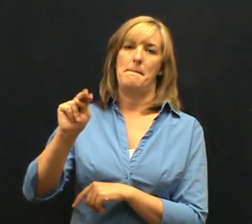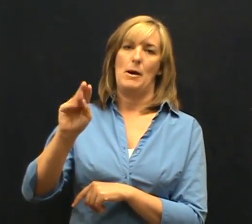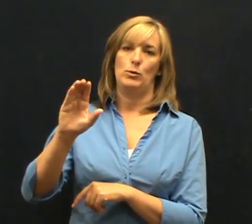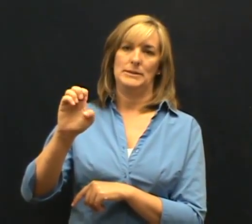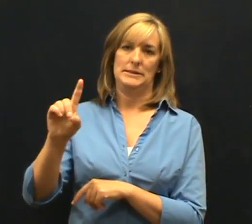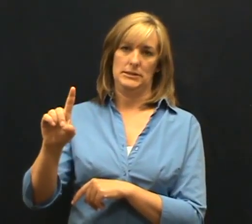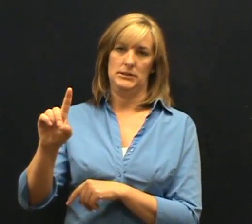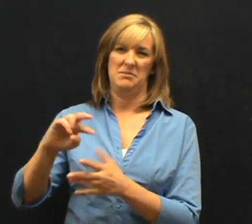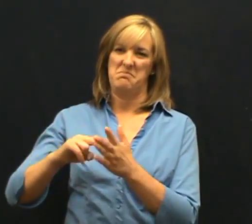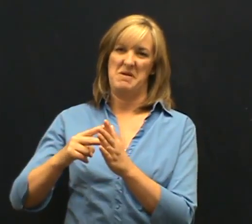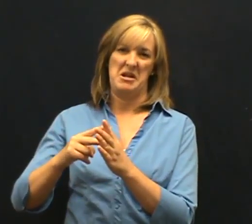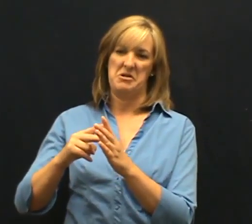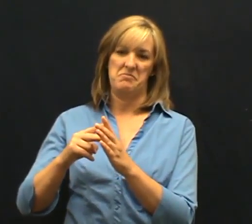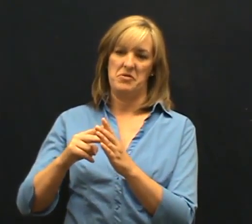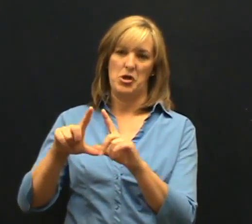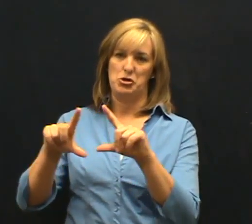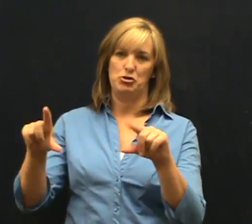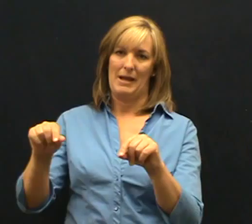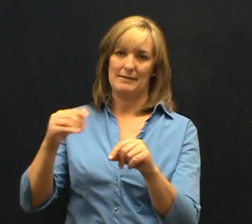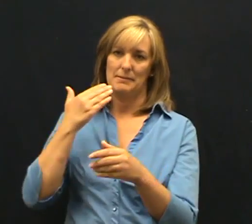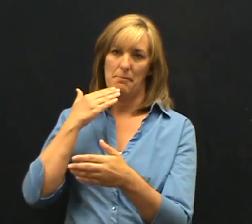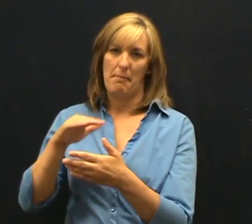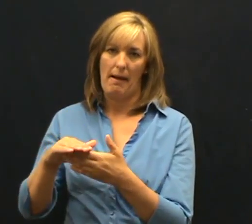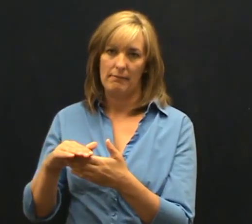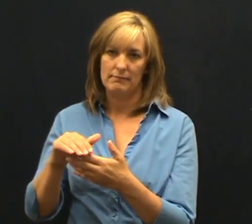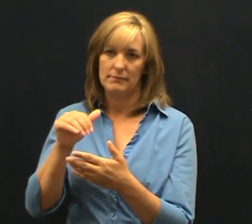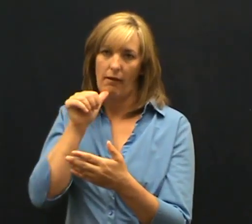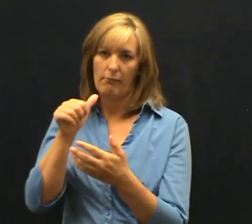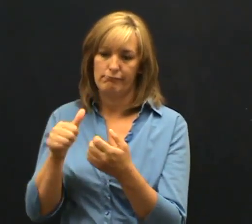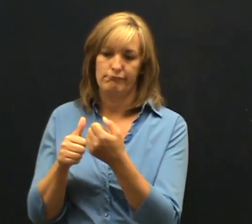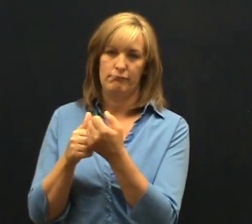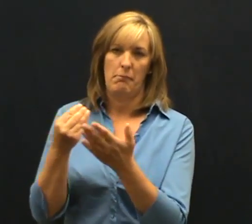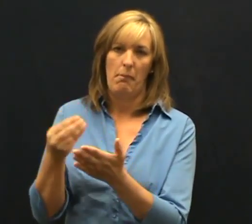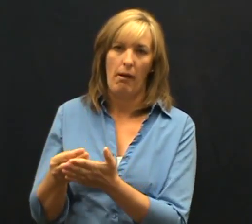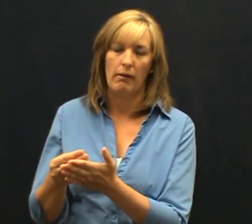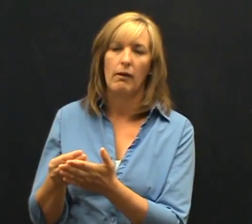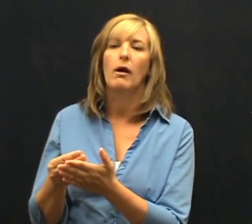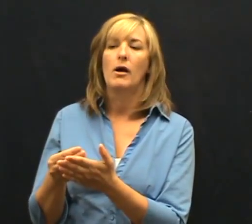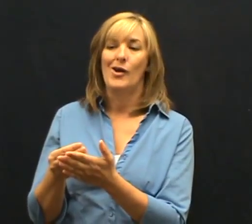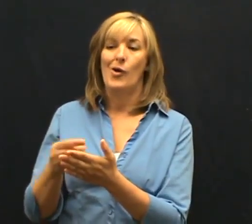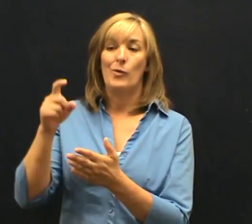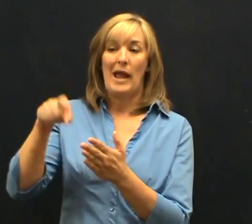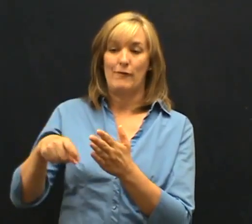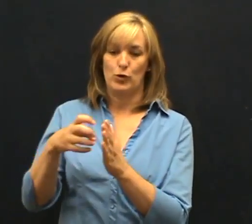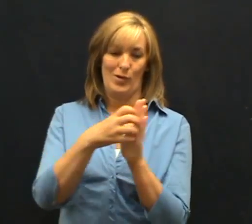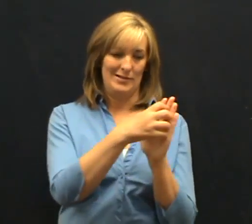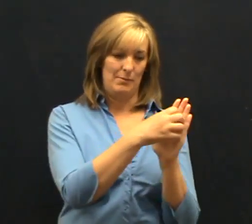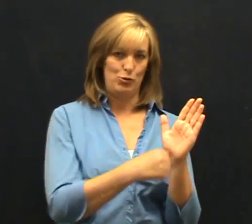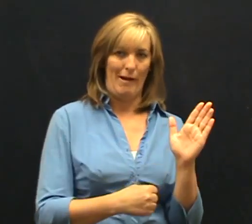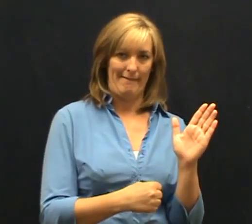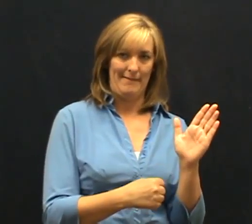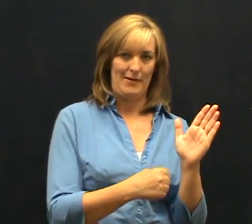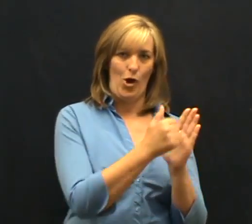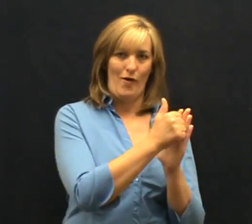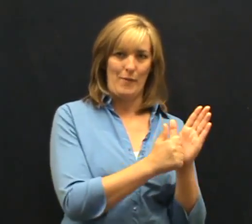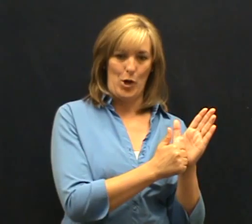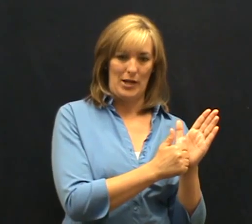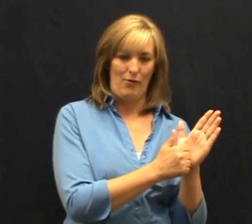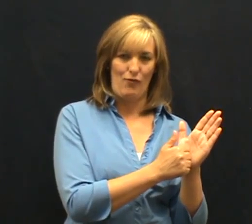we have to remove that amount from cash because we'd already recorded it in our cash account. So we would debit accounts receivable because